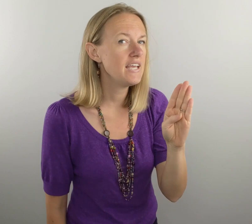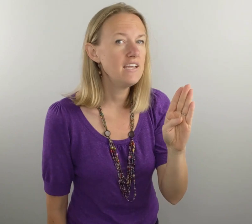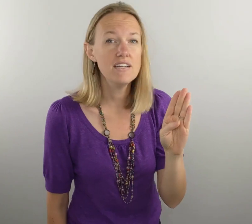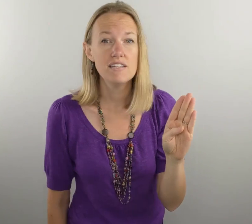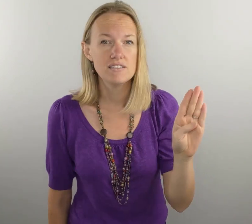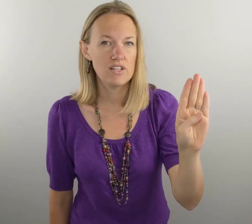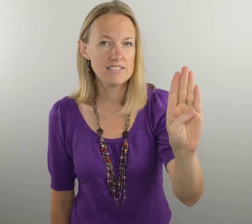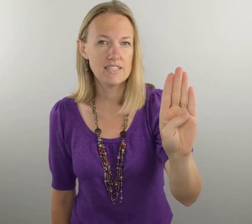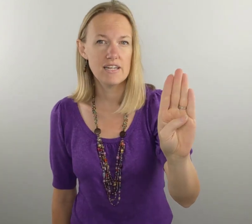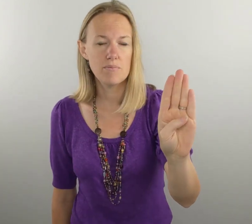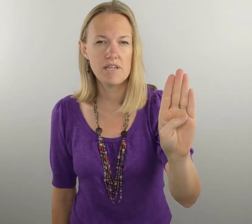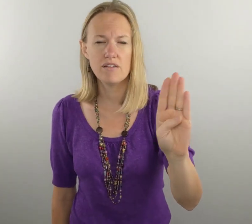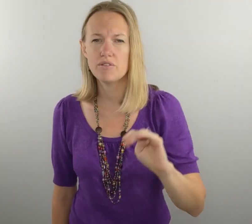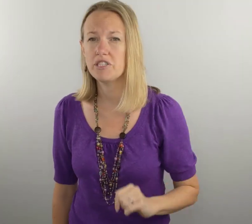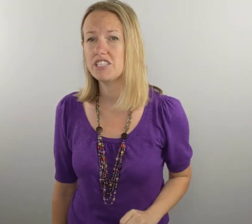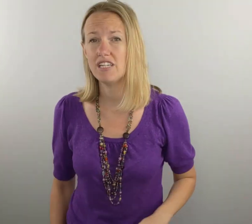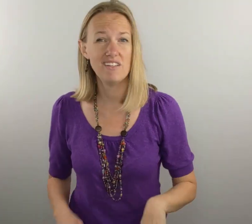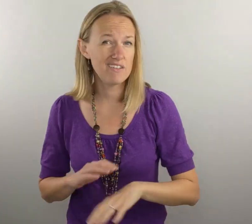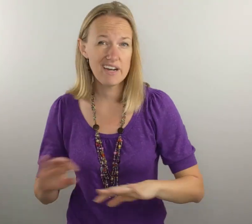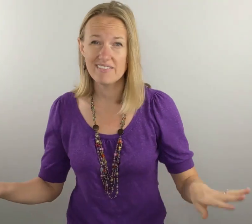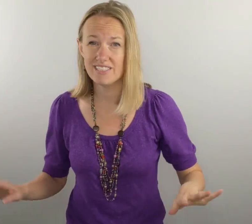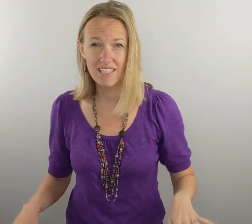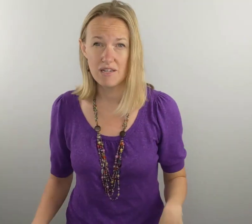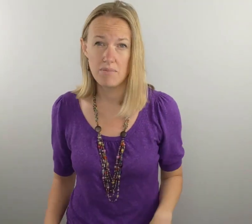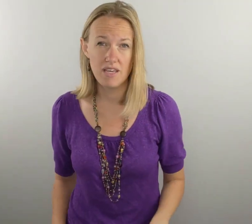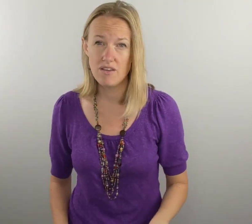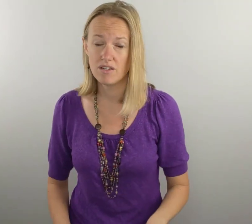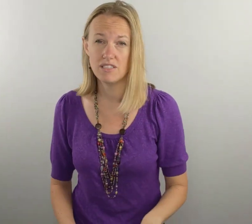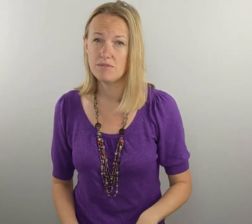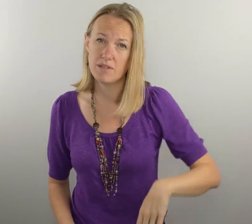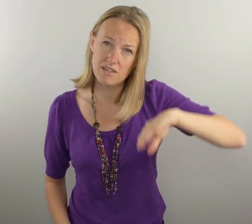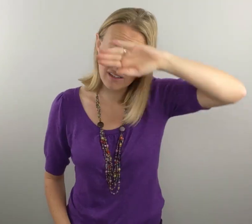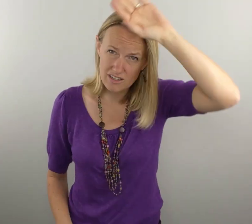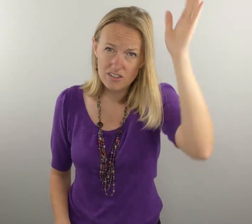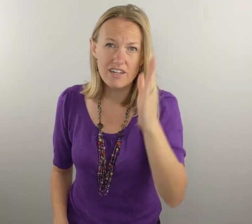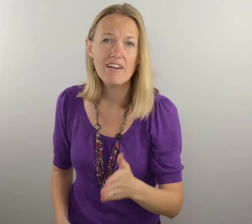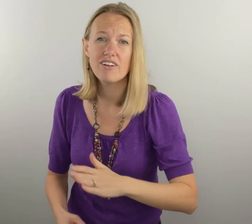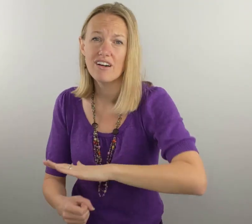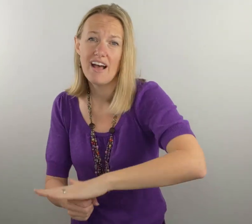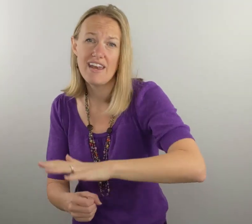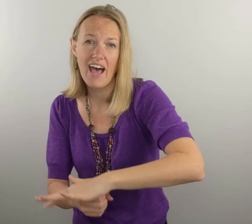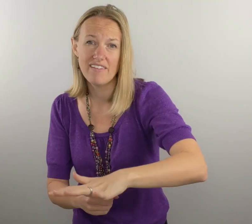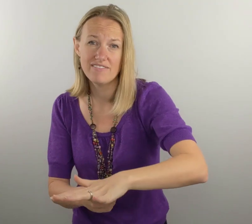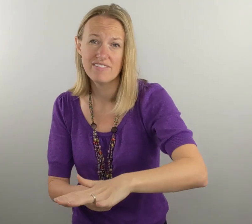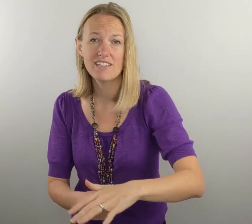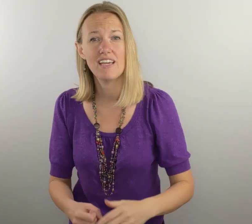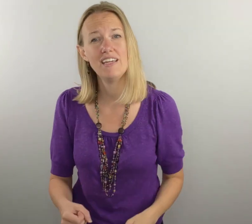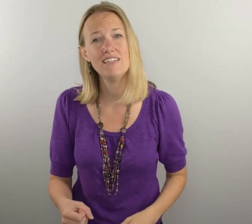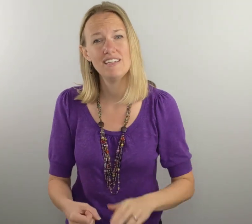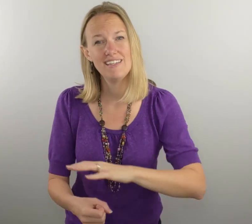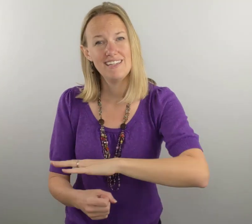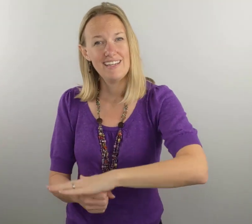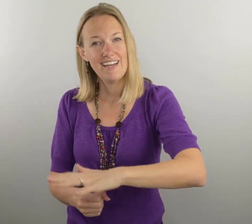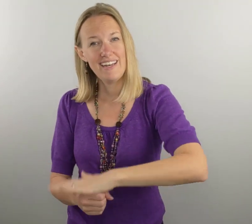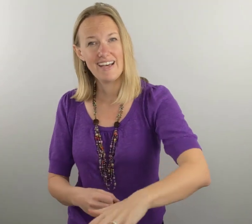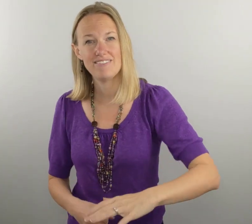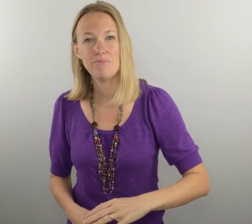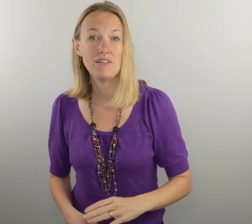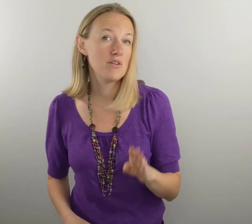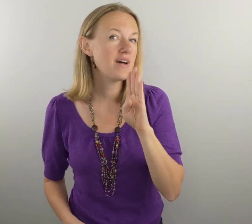be, so that's the letter B out from your chin. You don't have to sign B. You can just be, you're never enough. Okay, enough. But if you wanted